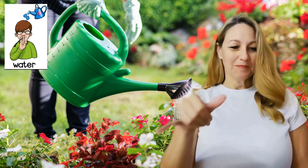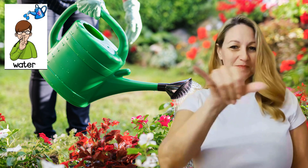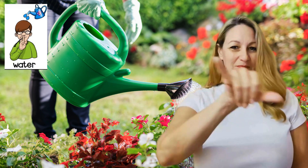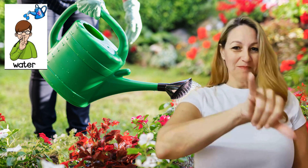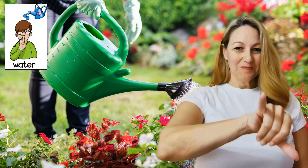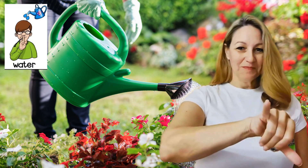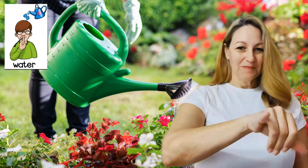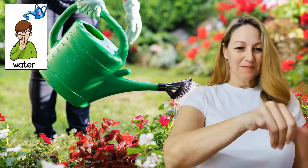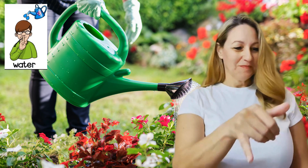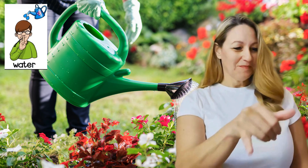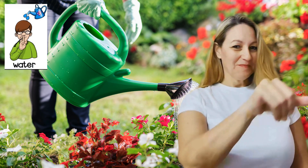I can water my plant.